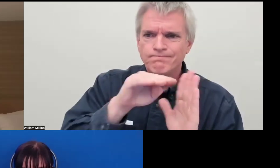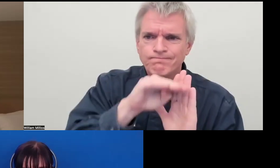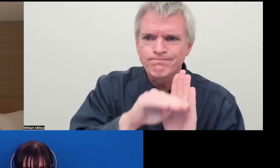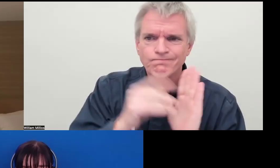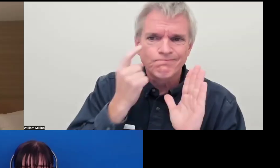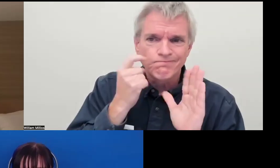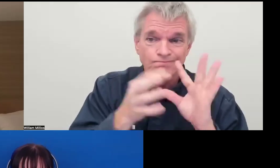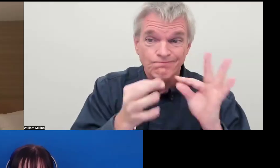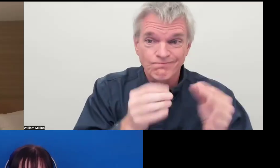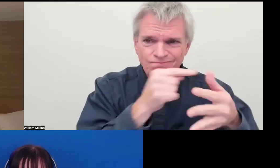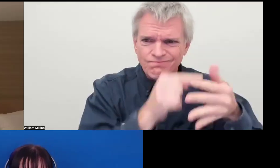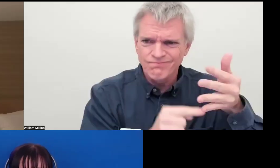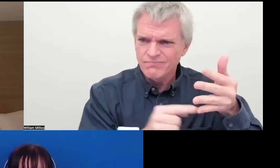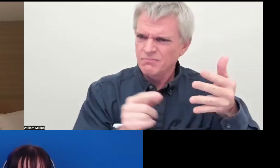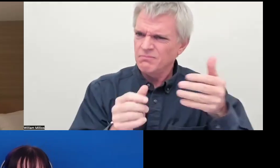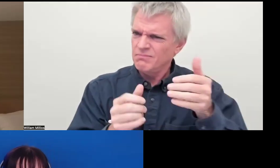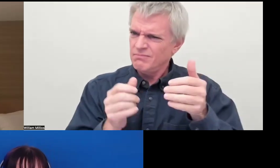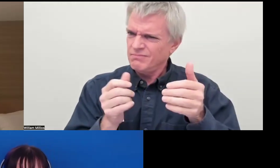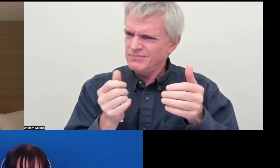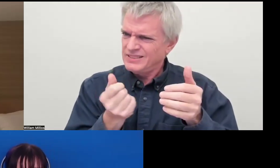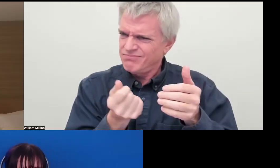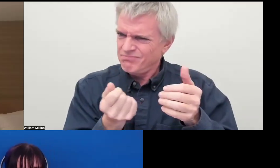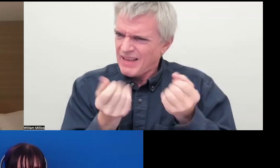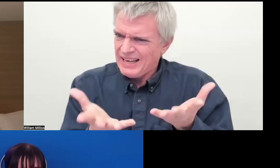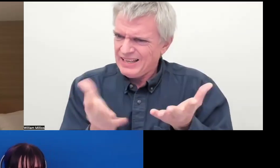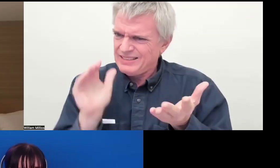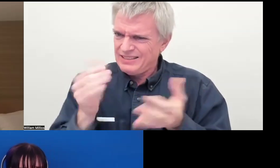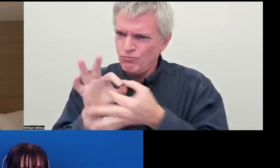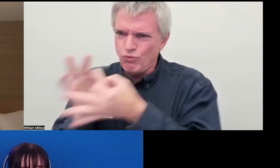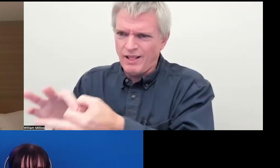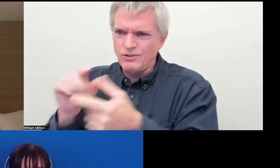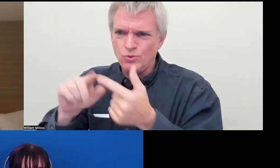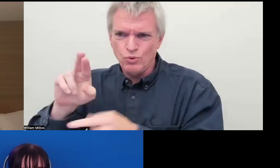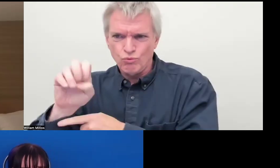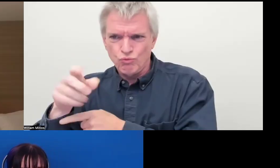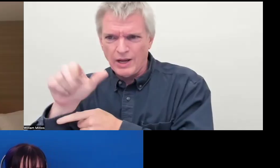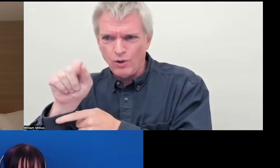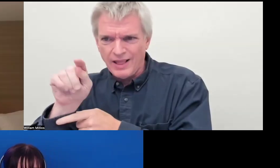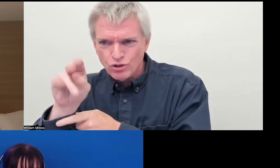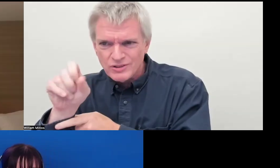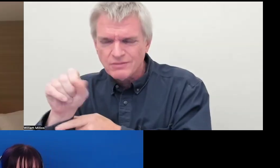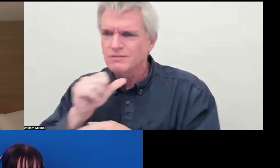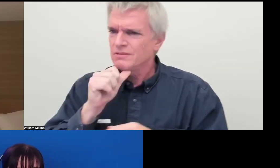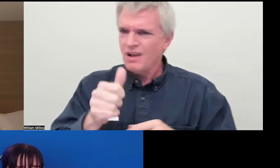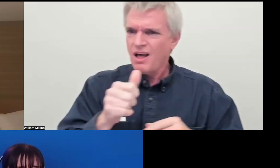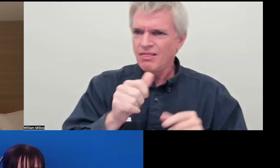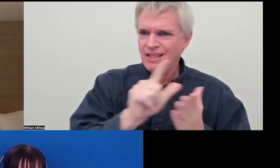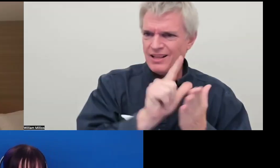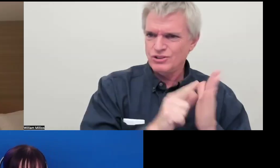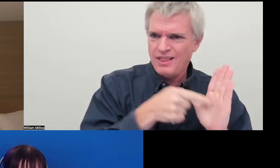Okay, thank you for that response. I have noticed that on the agendas for the meetings, it seems like a lot of this is related